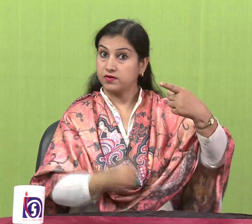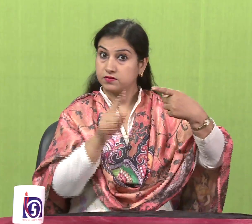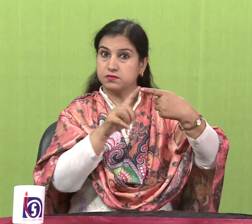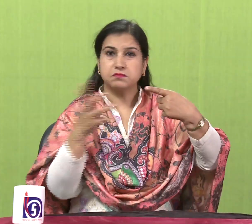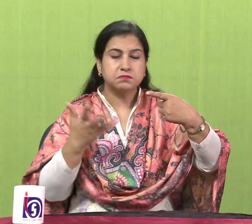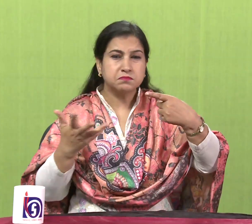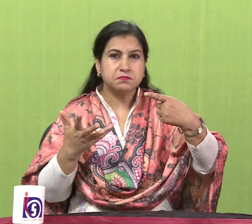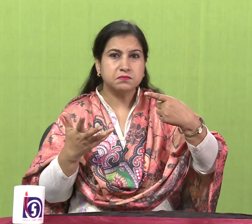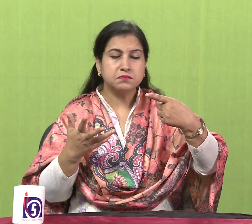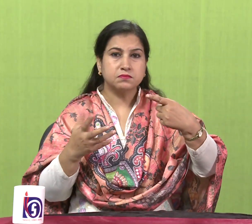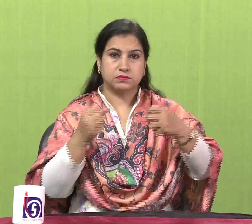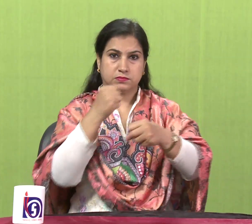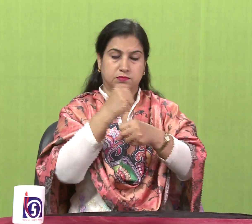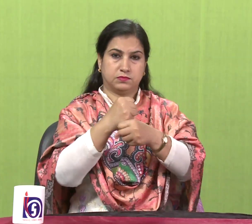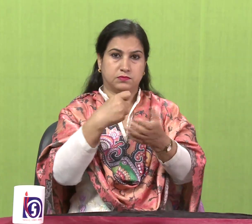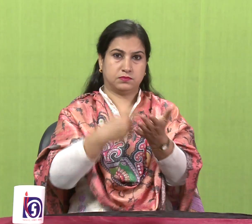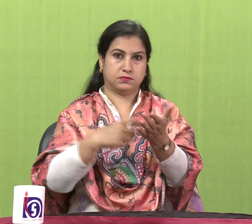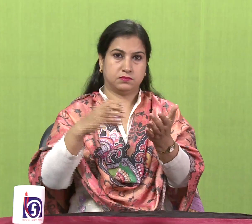First is growing population.